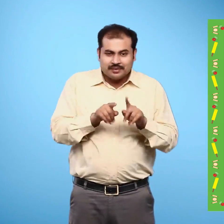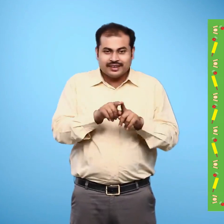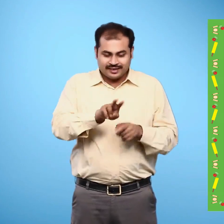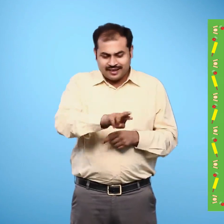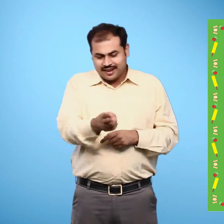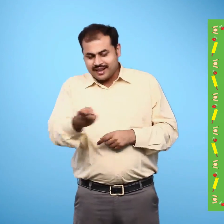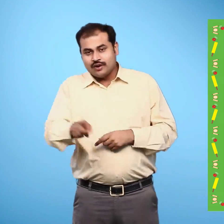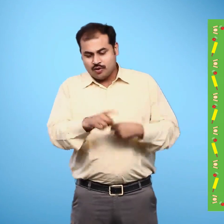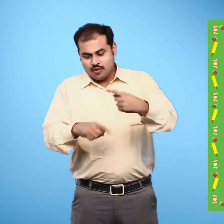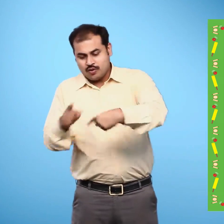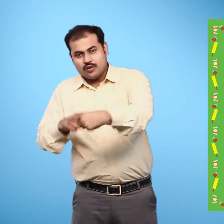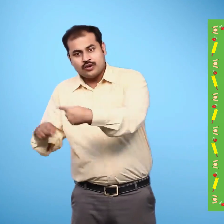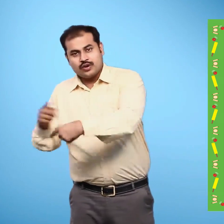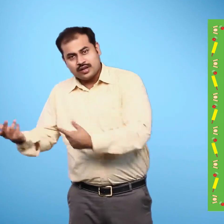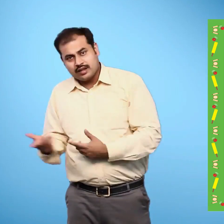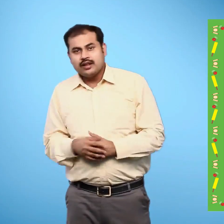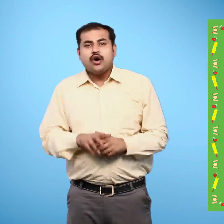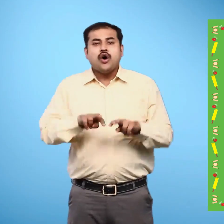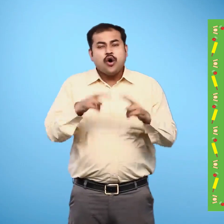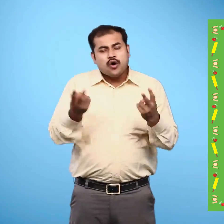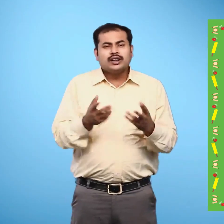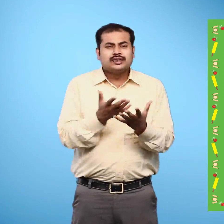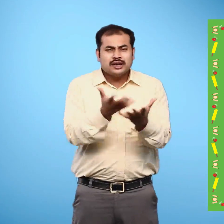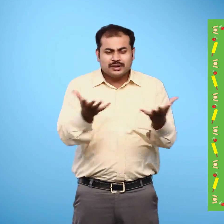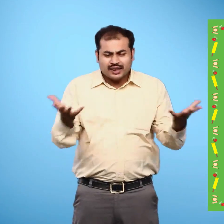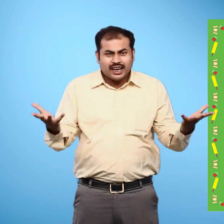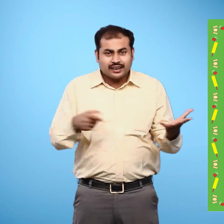and some are sliding things in a park.